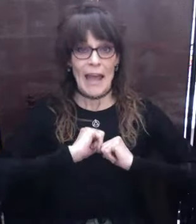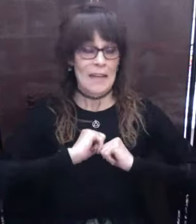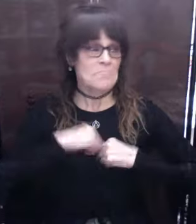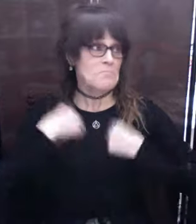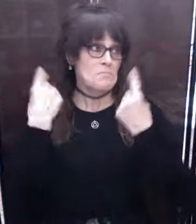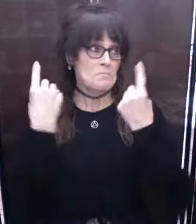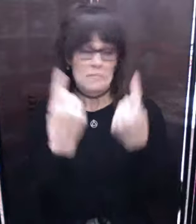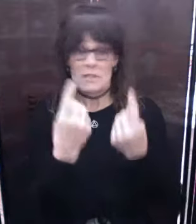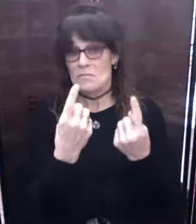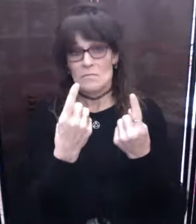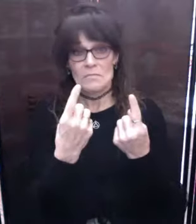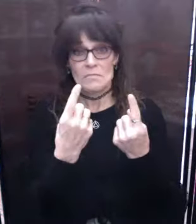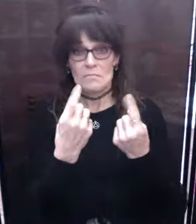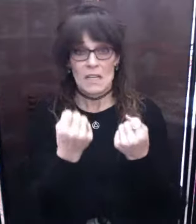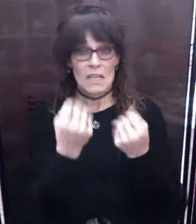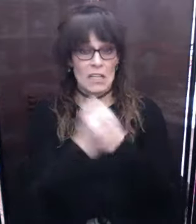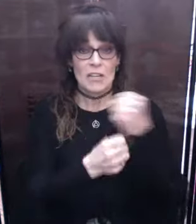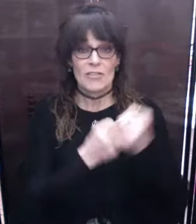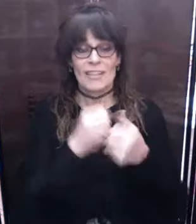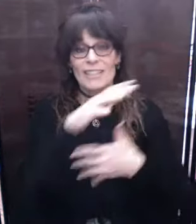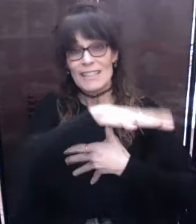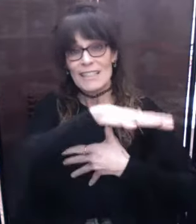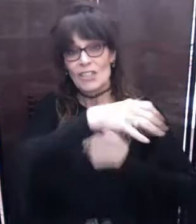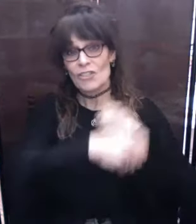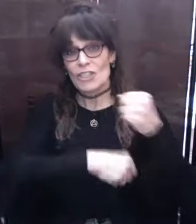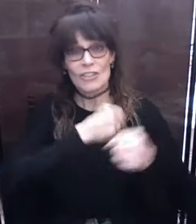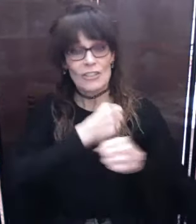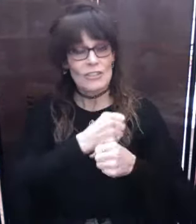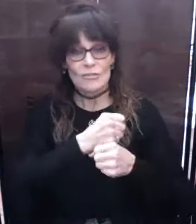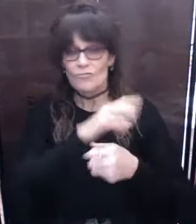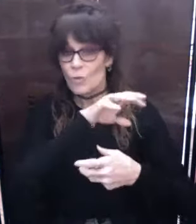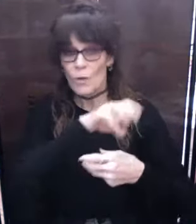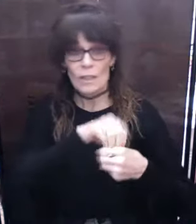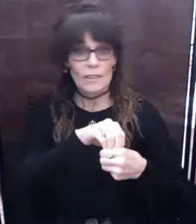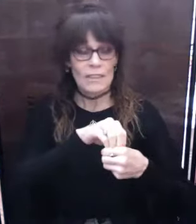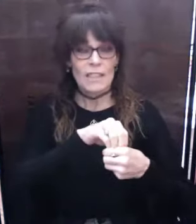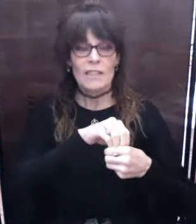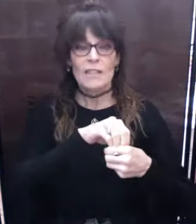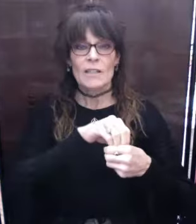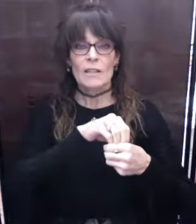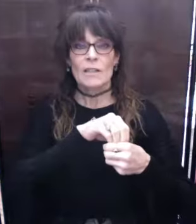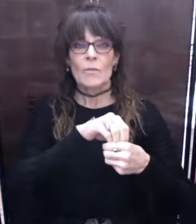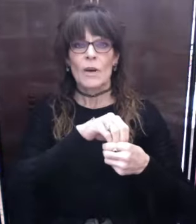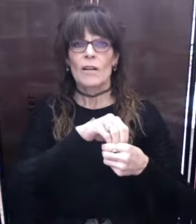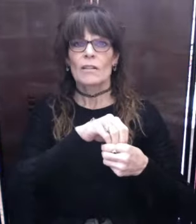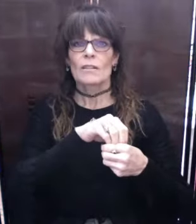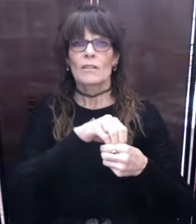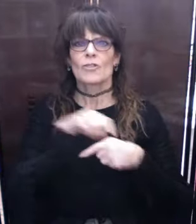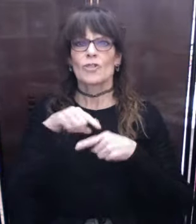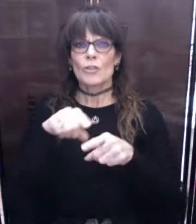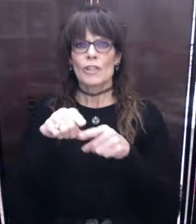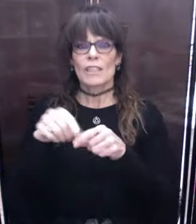and senior year was no exception, except for the fact that in the dressing room before we went out on